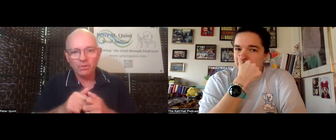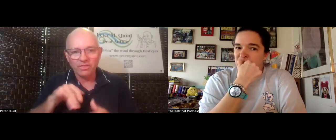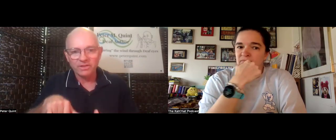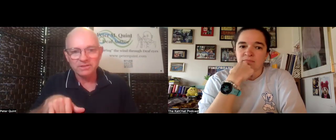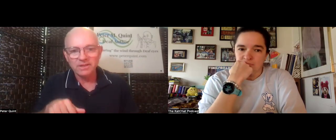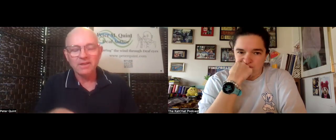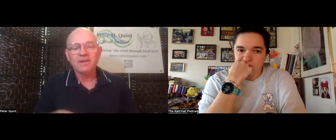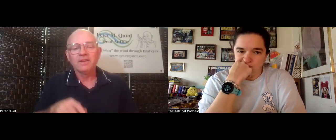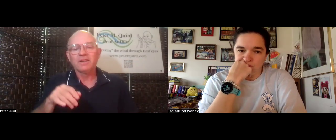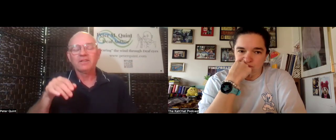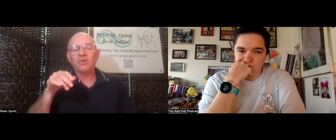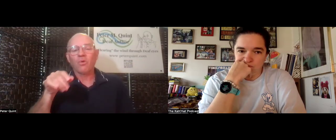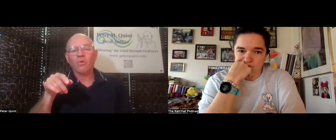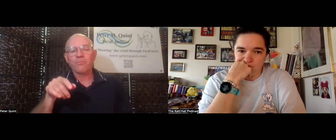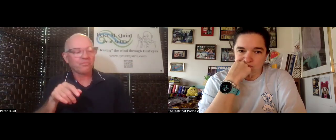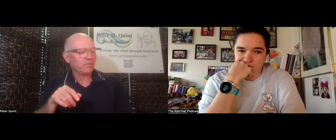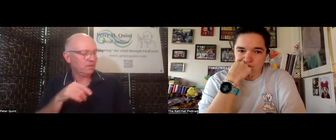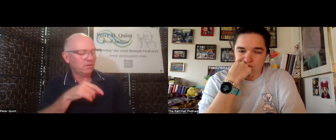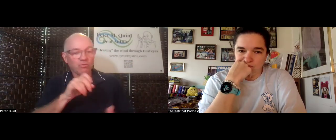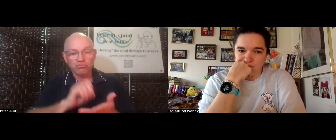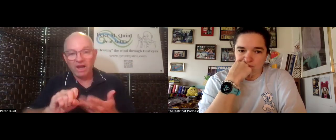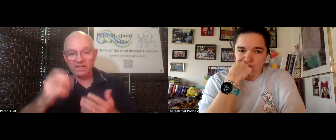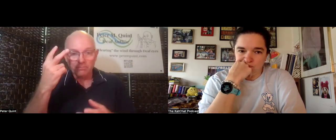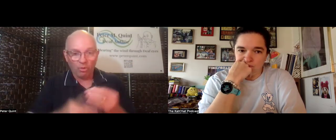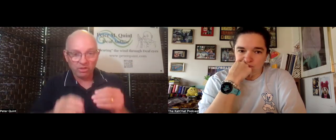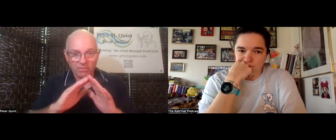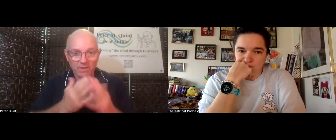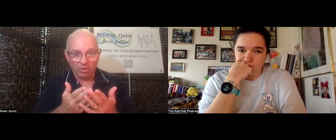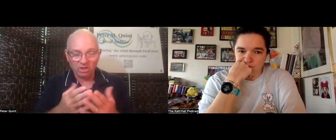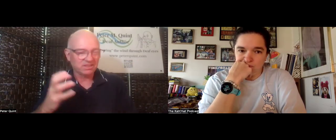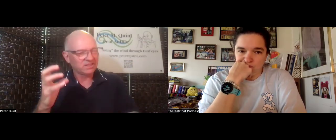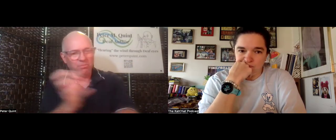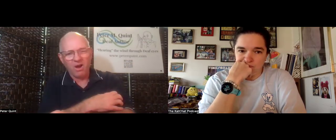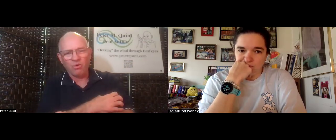do I deal with this? So writing both of